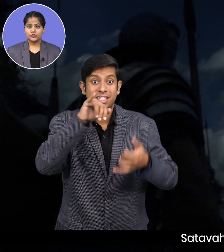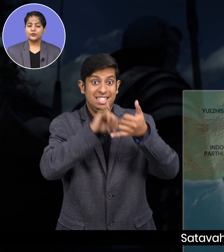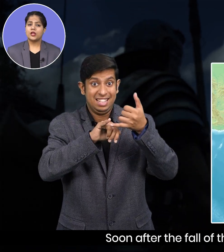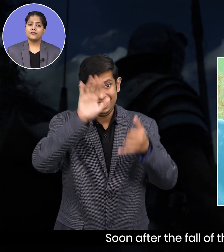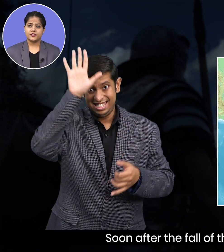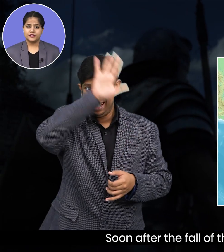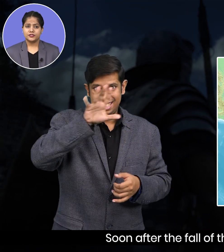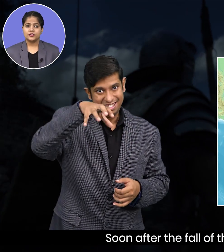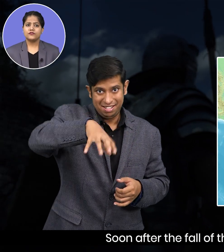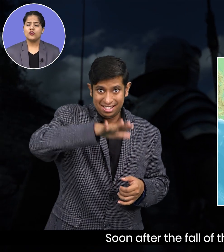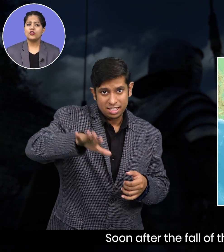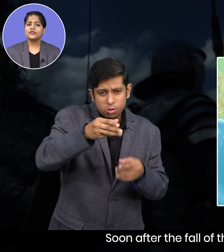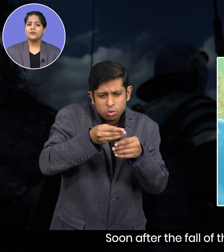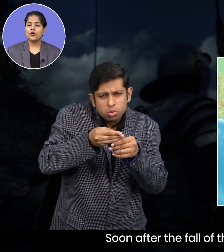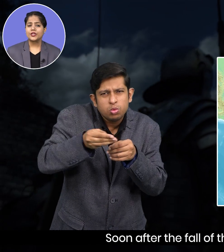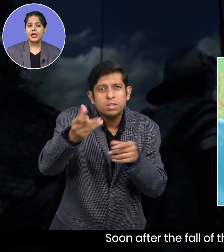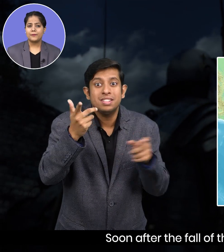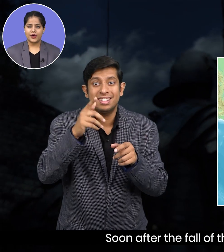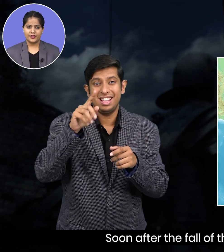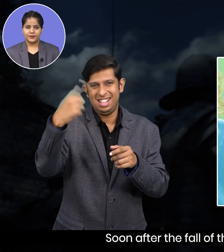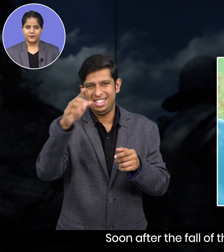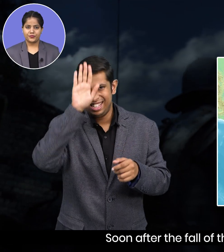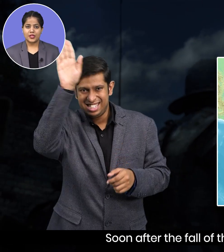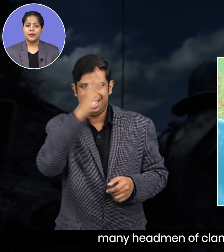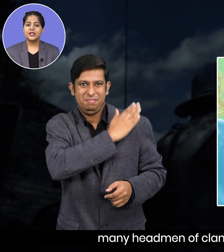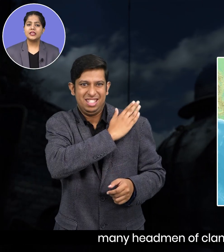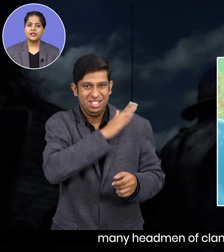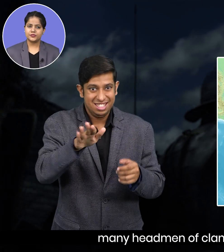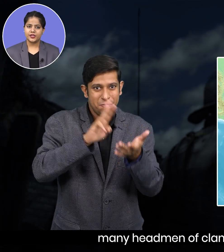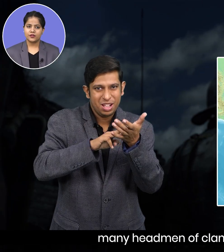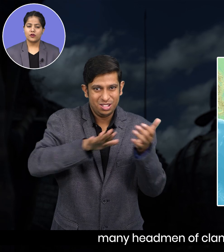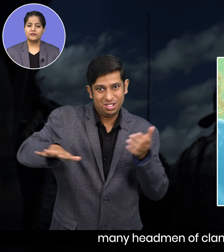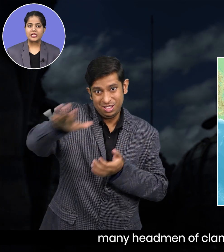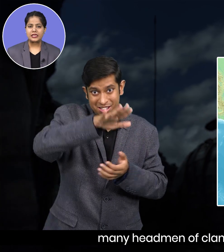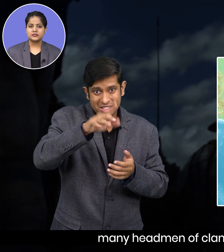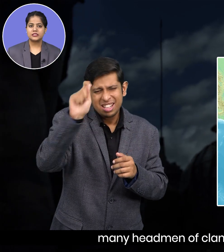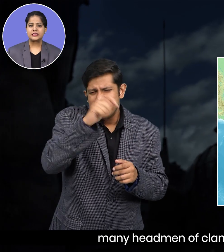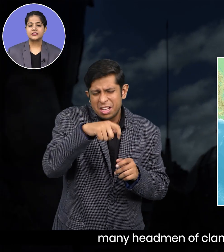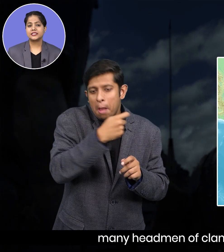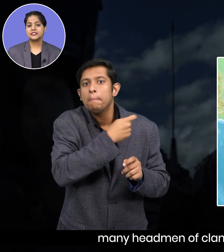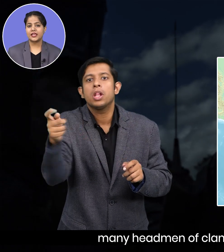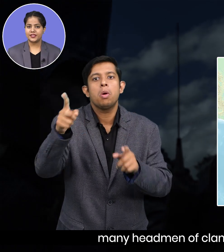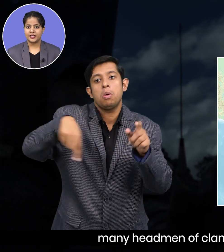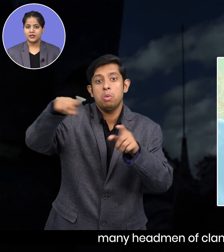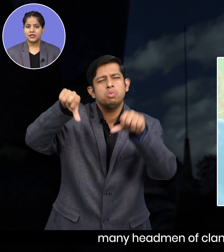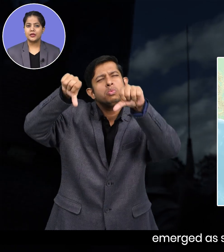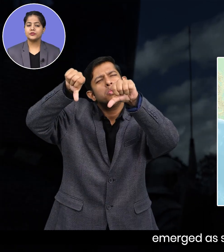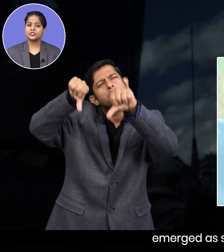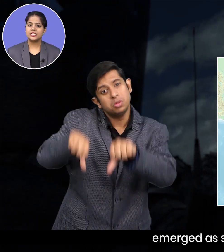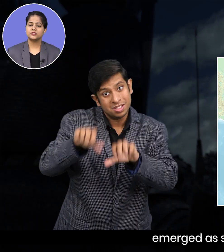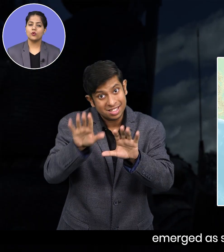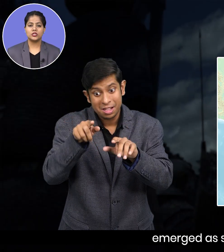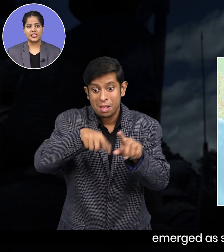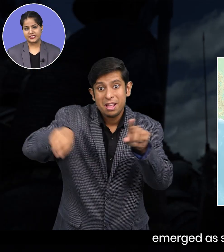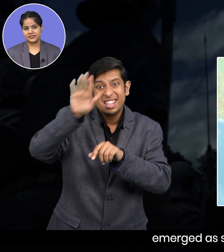Satavahanas, soon after the fall of the Mauryan Empire, many headmen of clans in the Deccan area